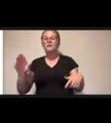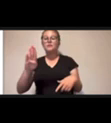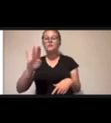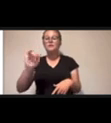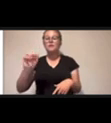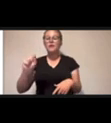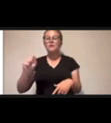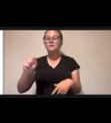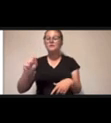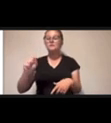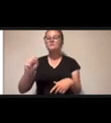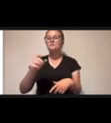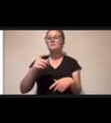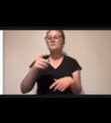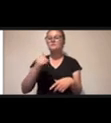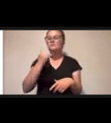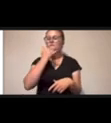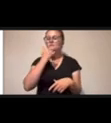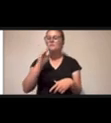linguistic bias